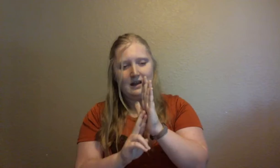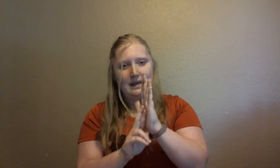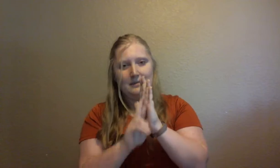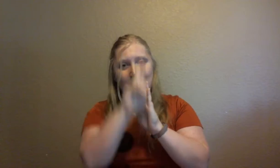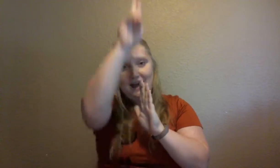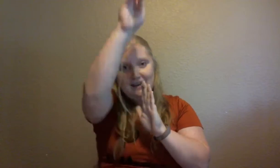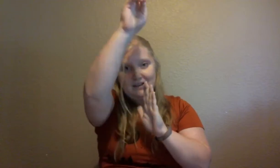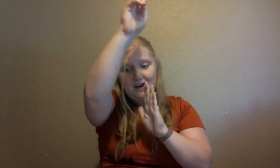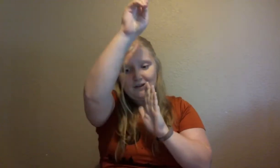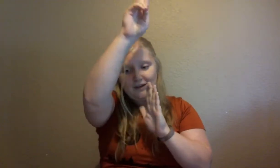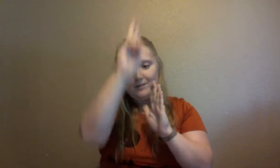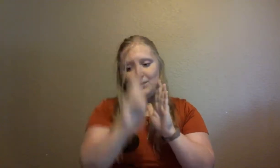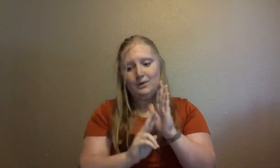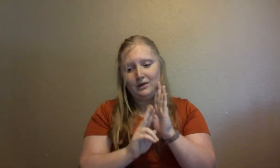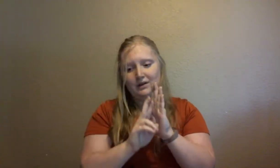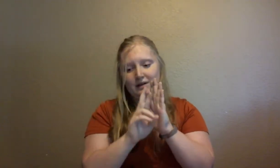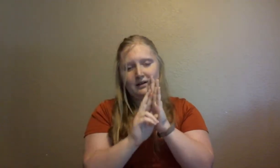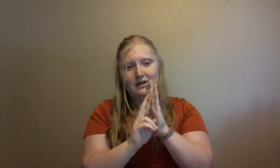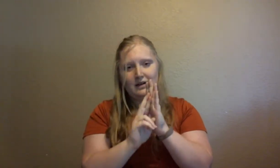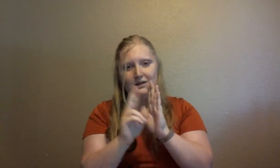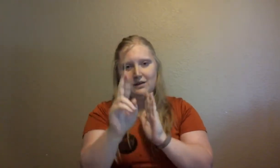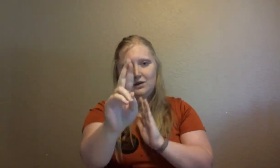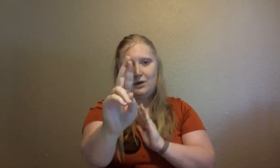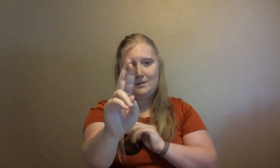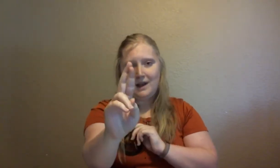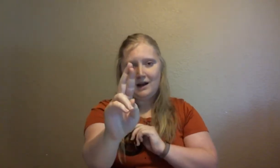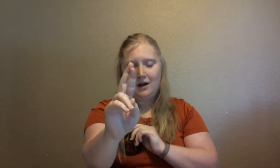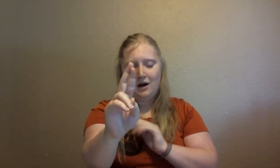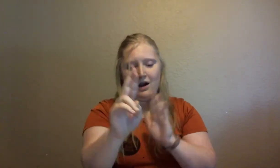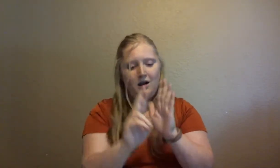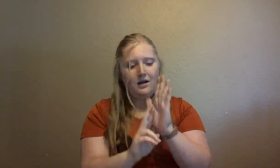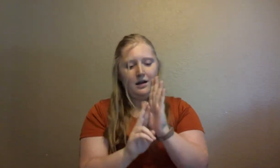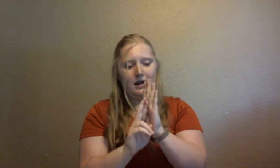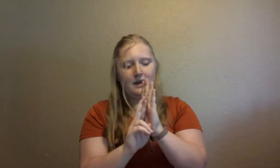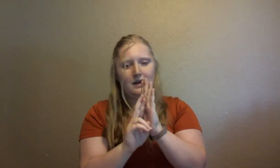it blasts off to the moon. So you make an R and